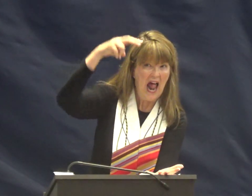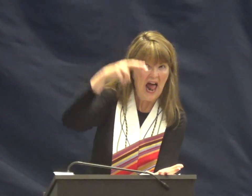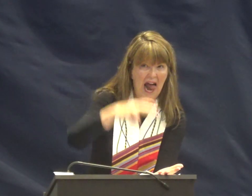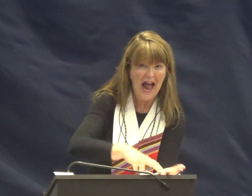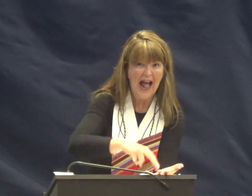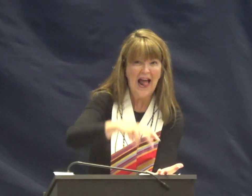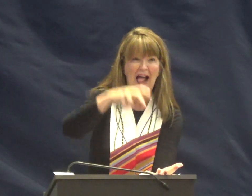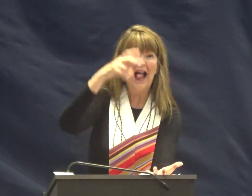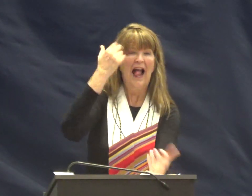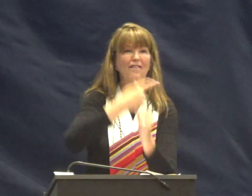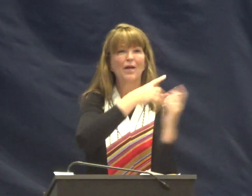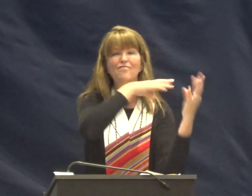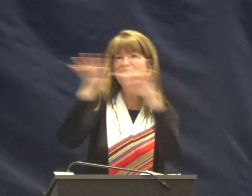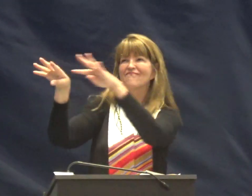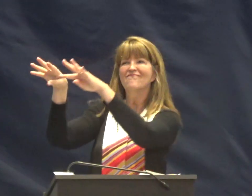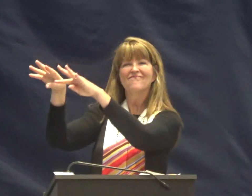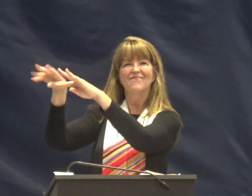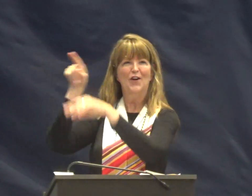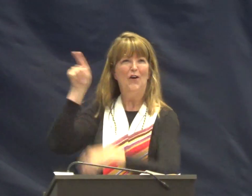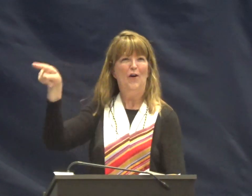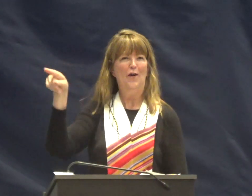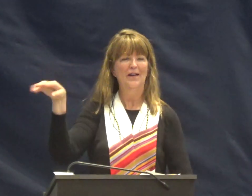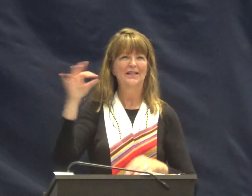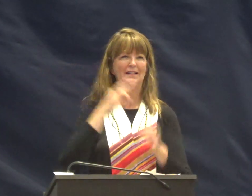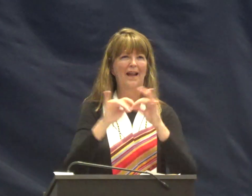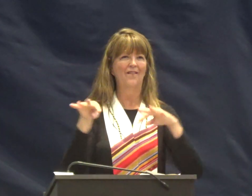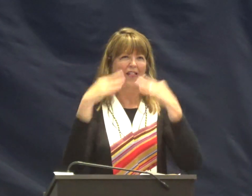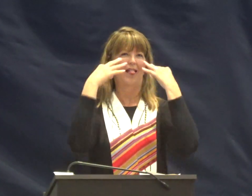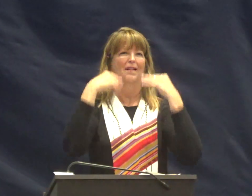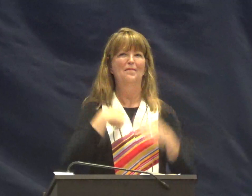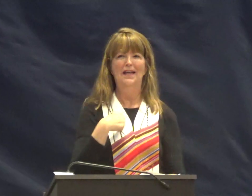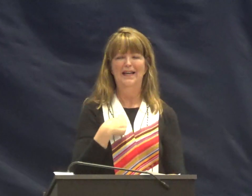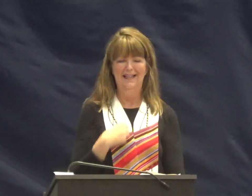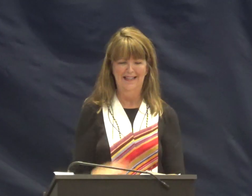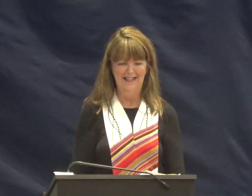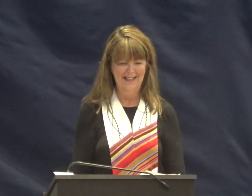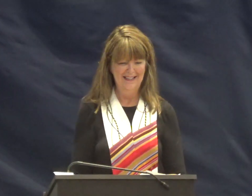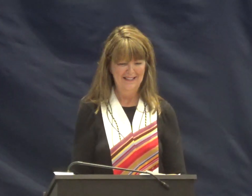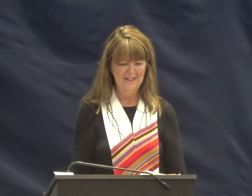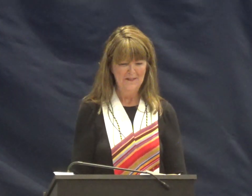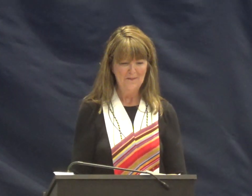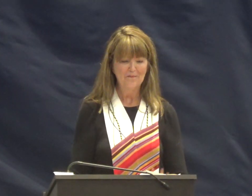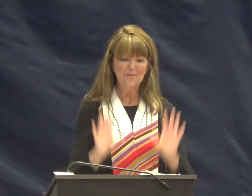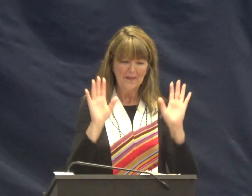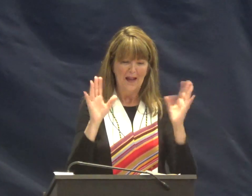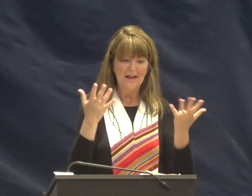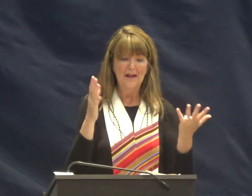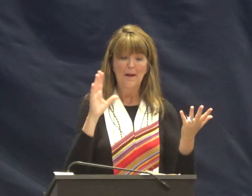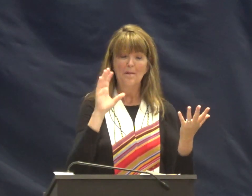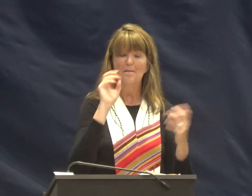6'5", and I was elated because all of the attention came went from me to